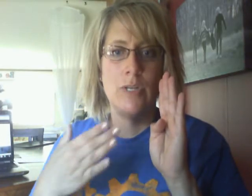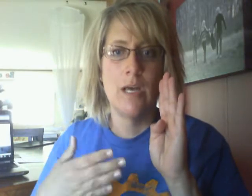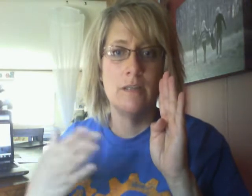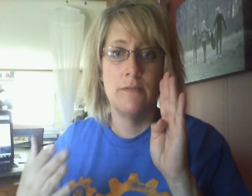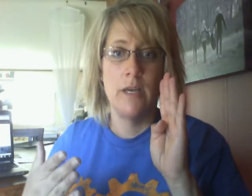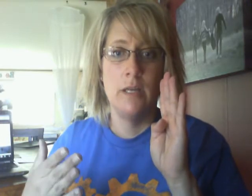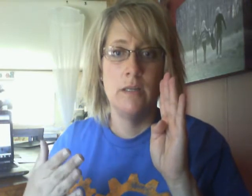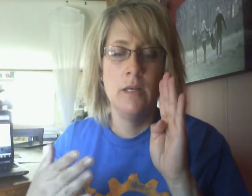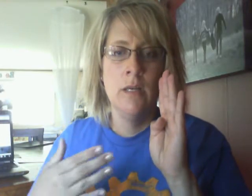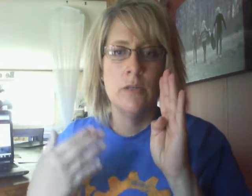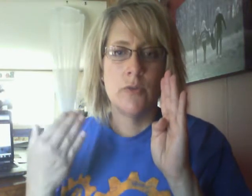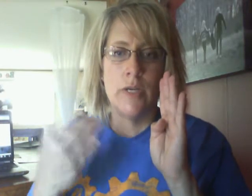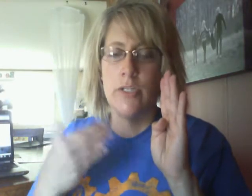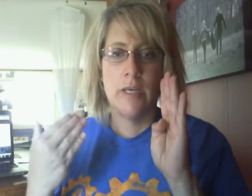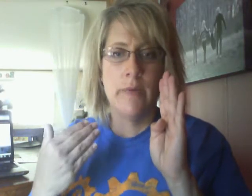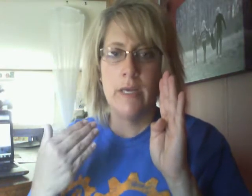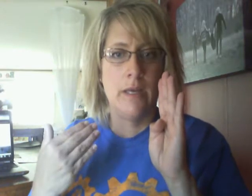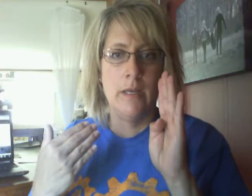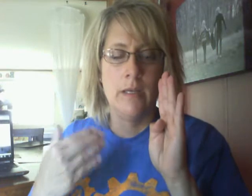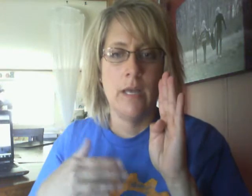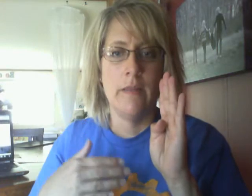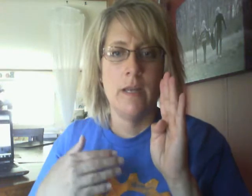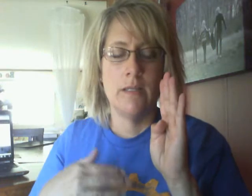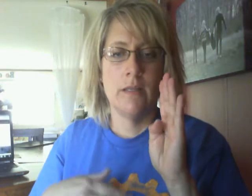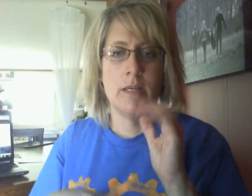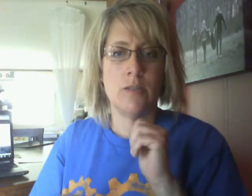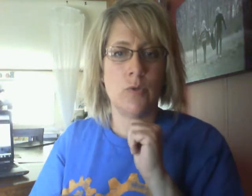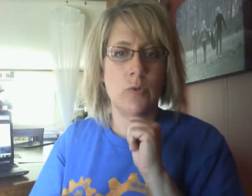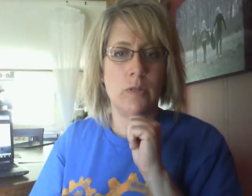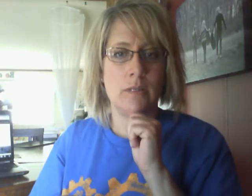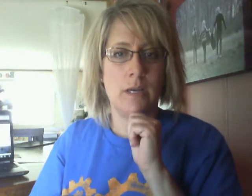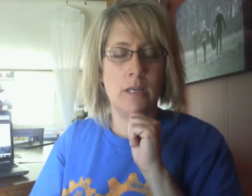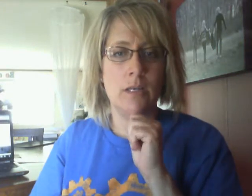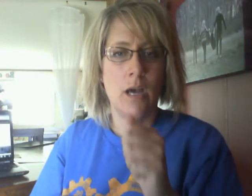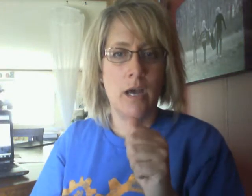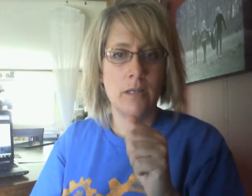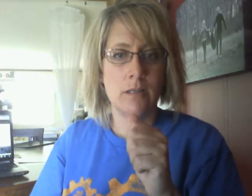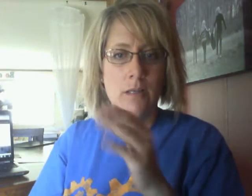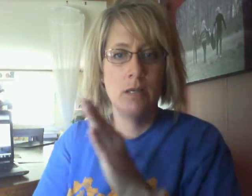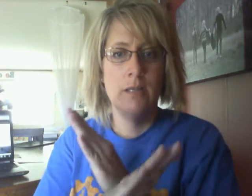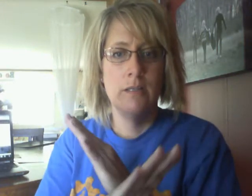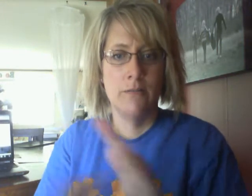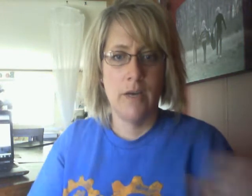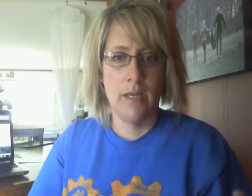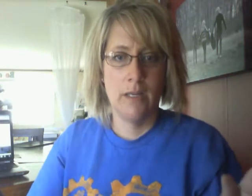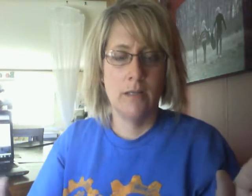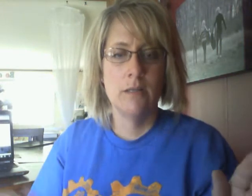not divided. So I shake my head and then I tell the kids we're doing the sign not divided.